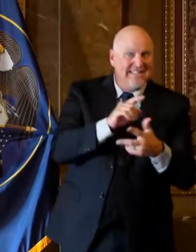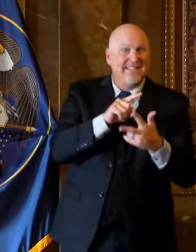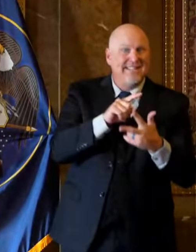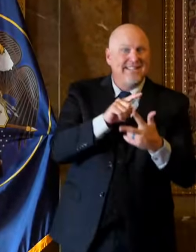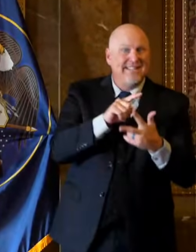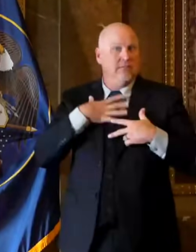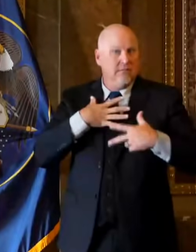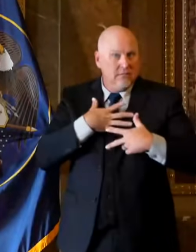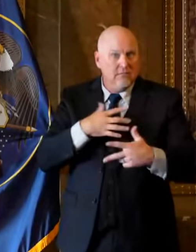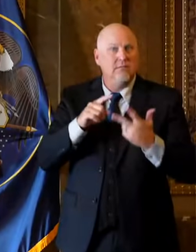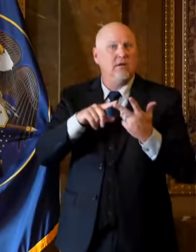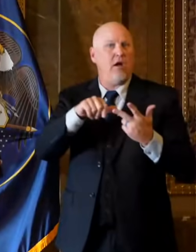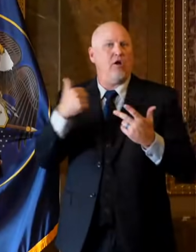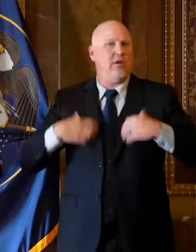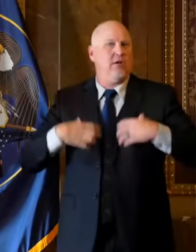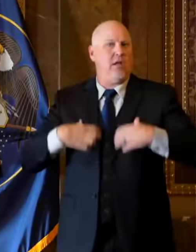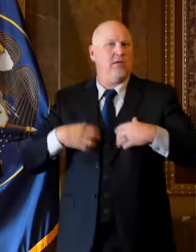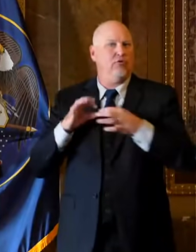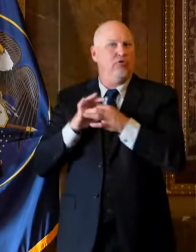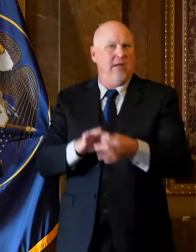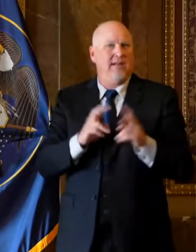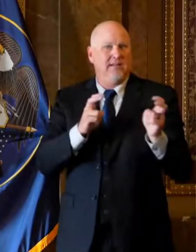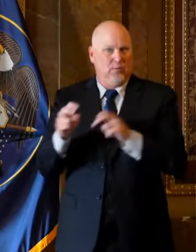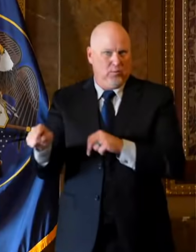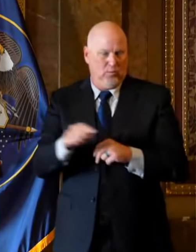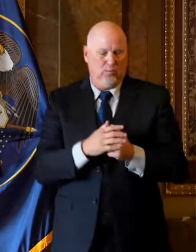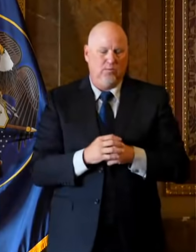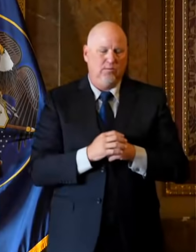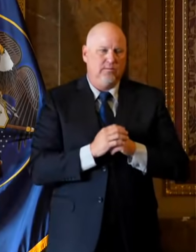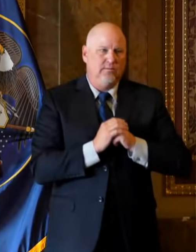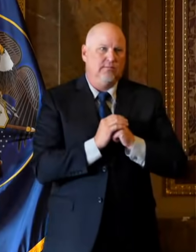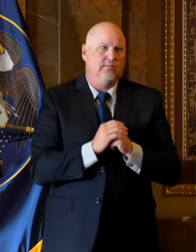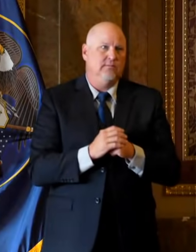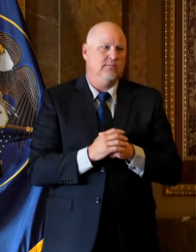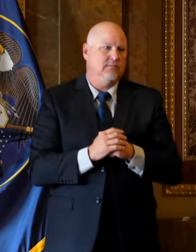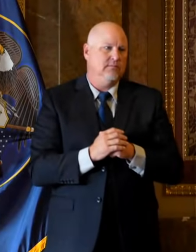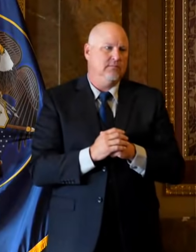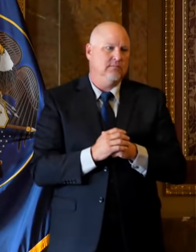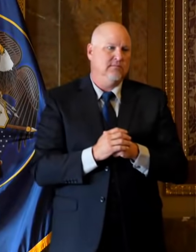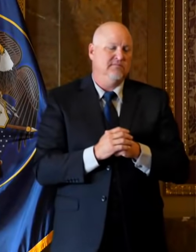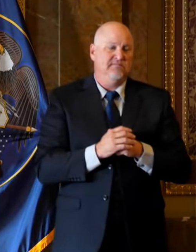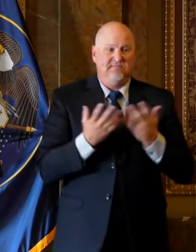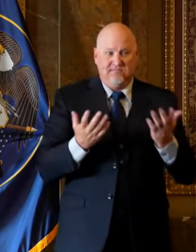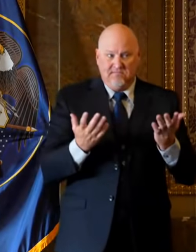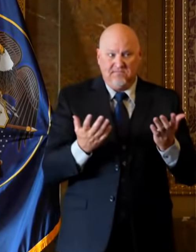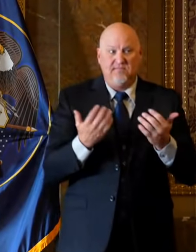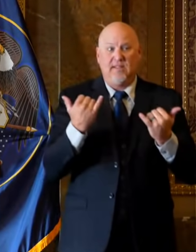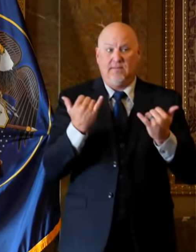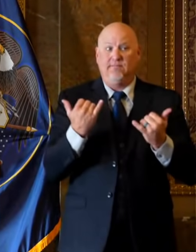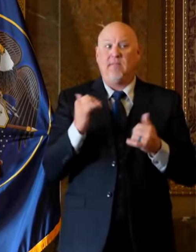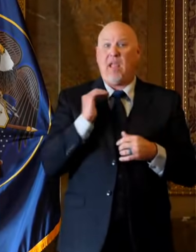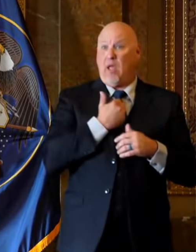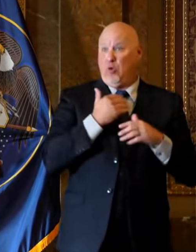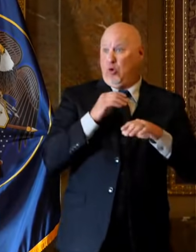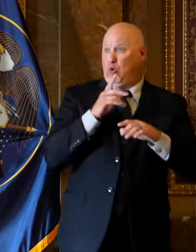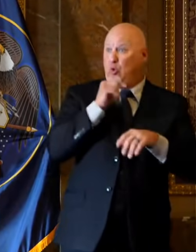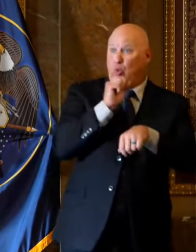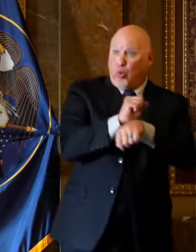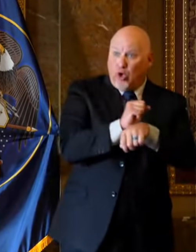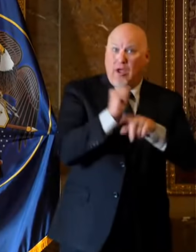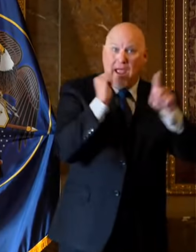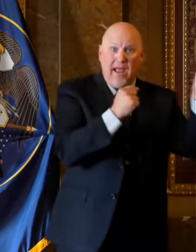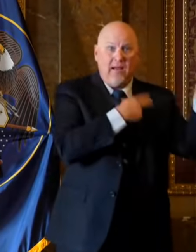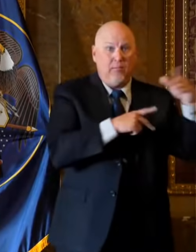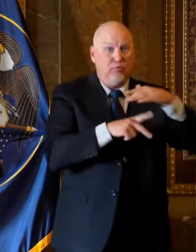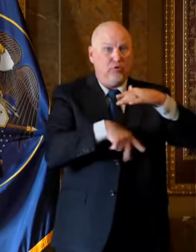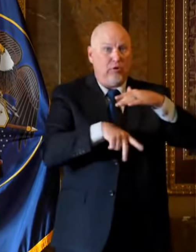hospital, increasing COVID-19 cases and RSV cases, our caregivers find themselves in an unnerving situation